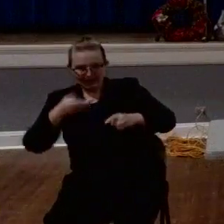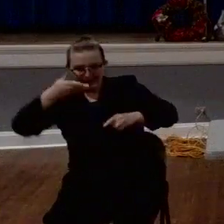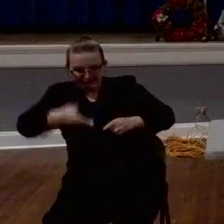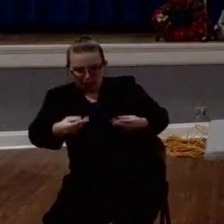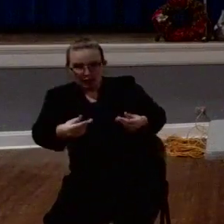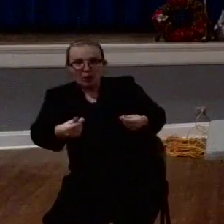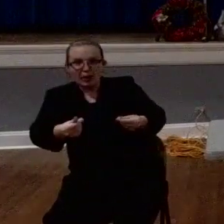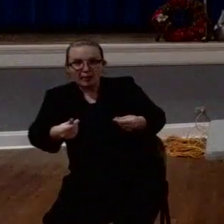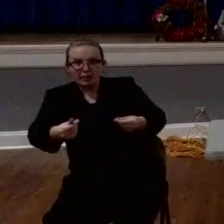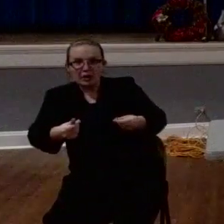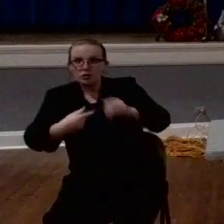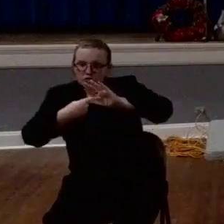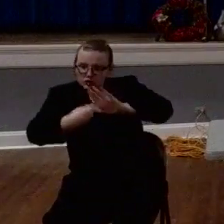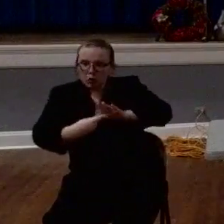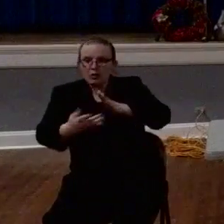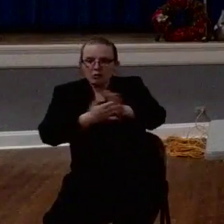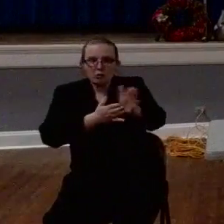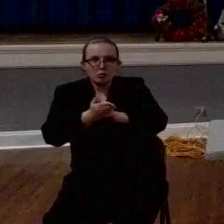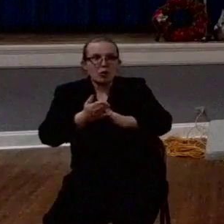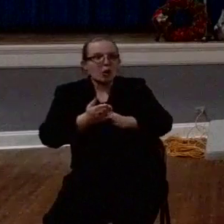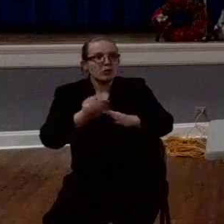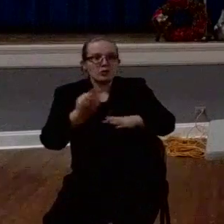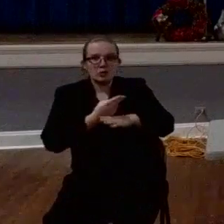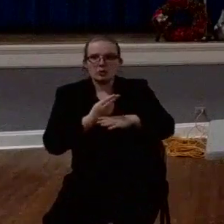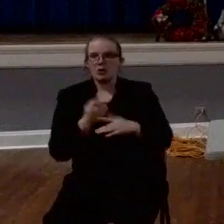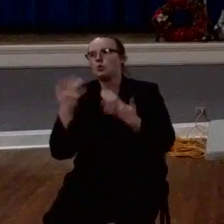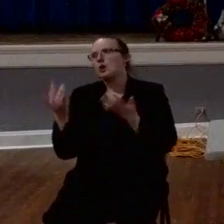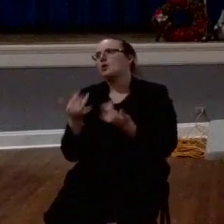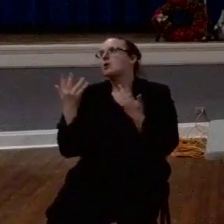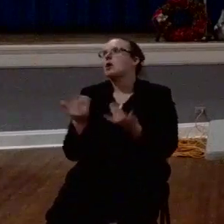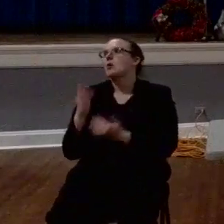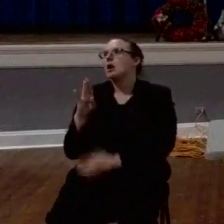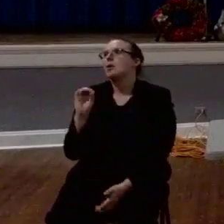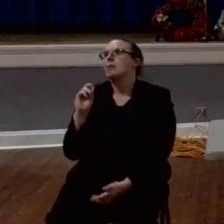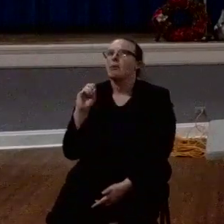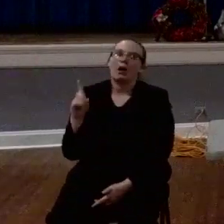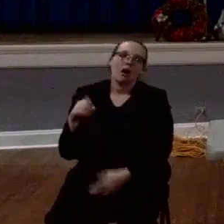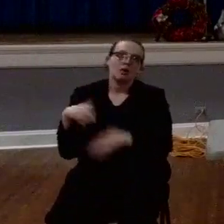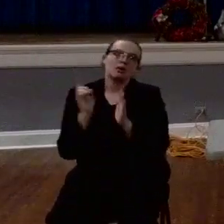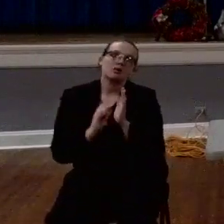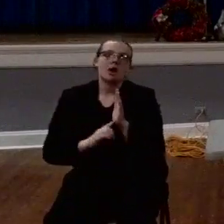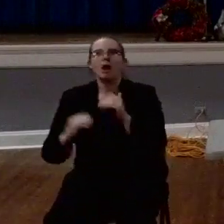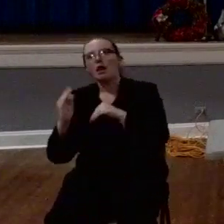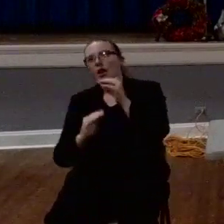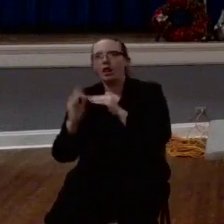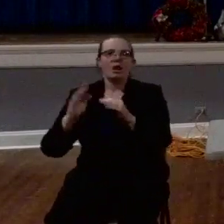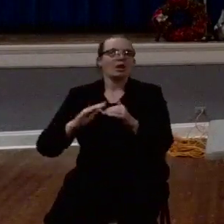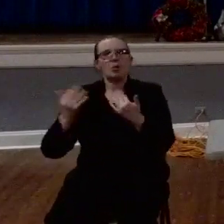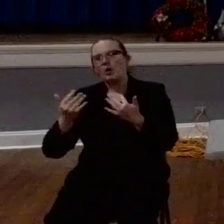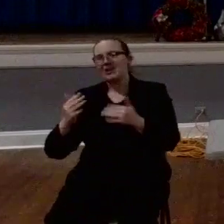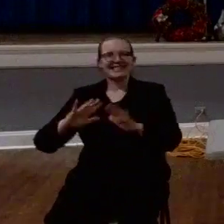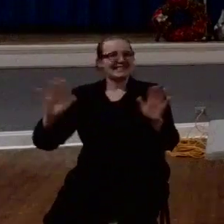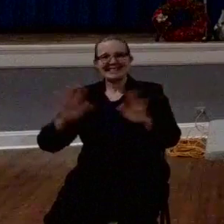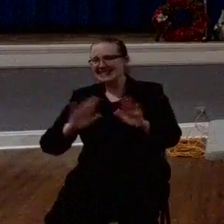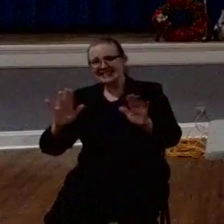that reflects park use, and not wait until a bond and then design and then construction. So